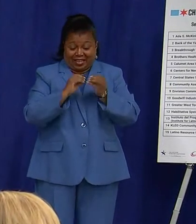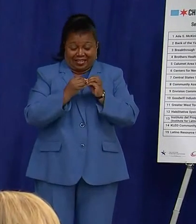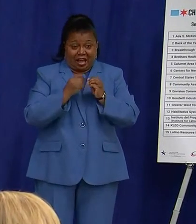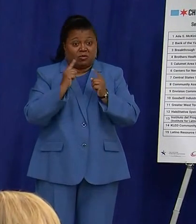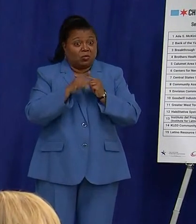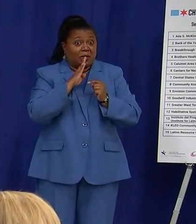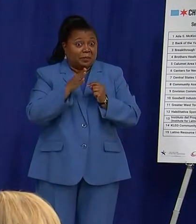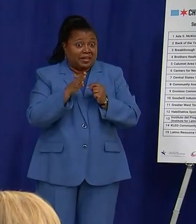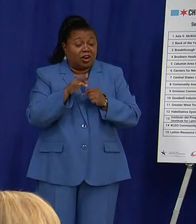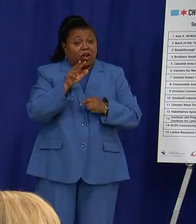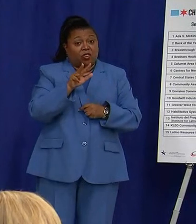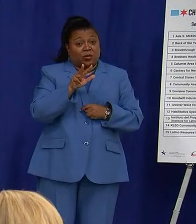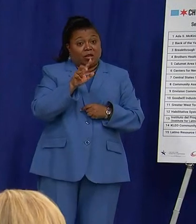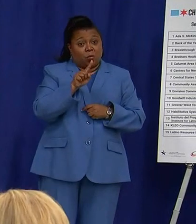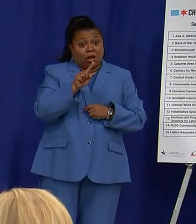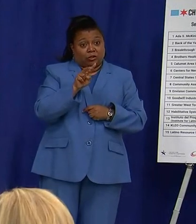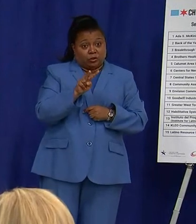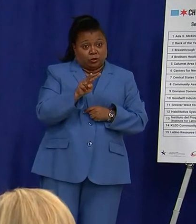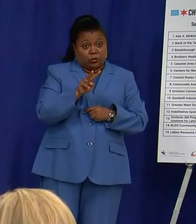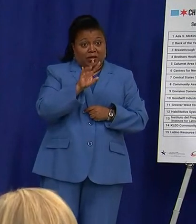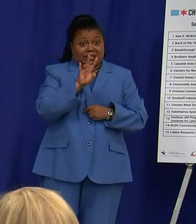number will be